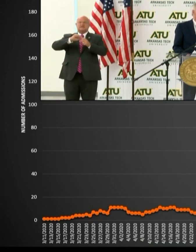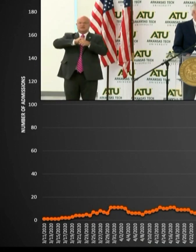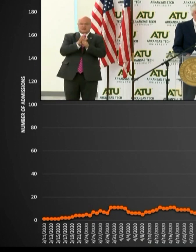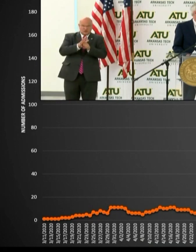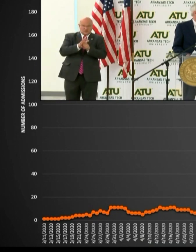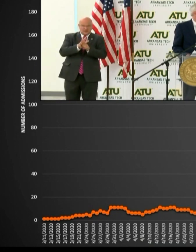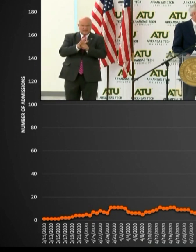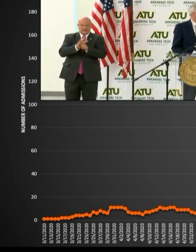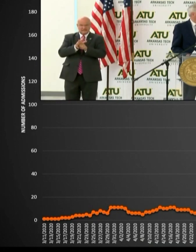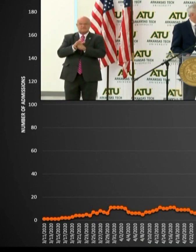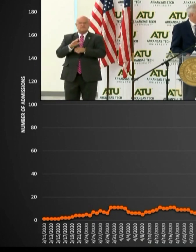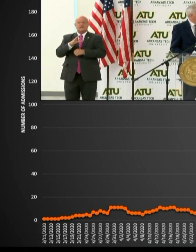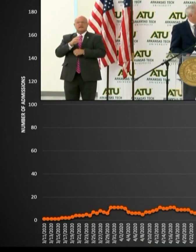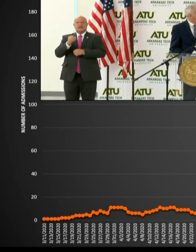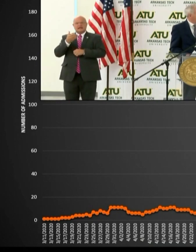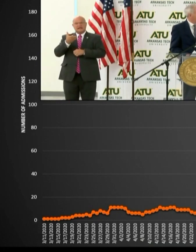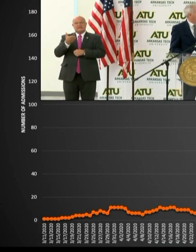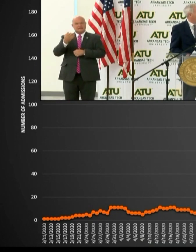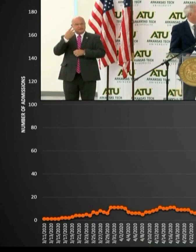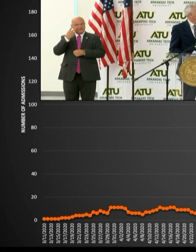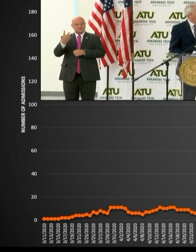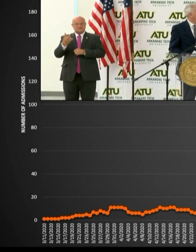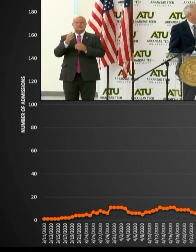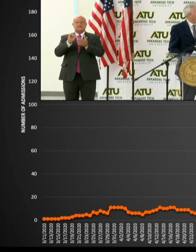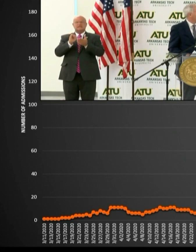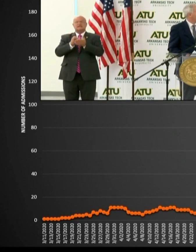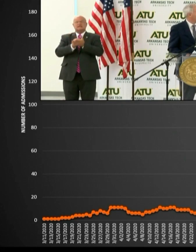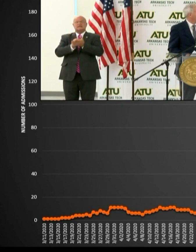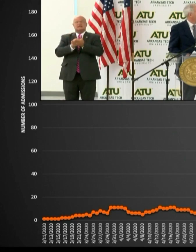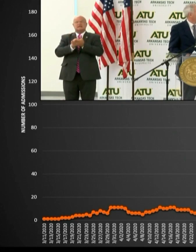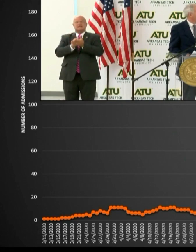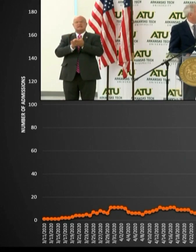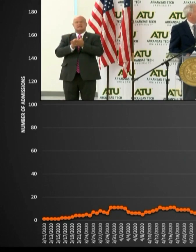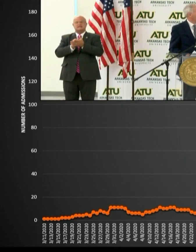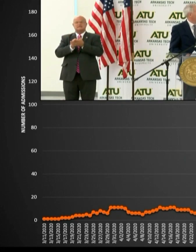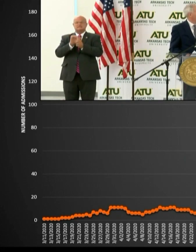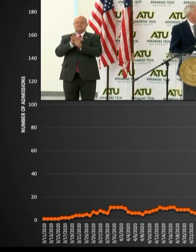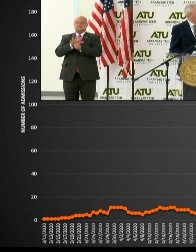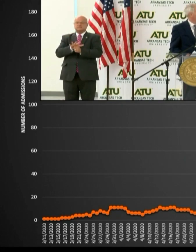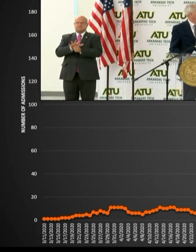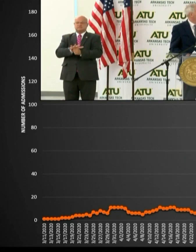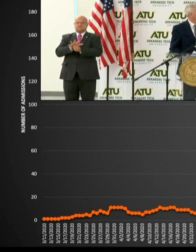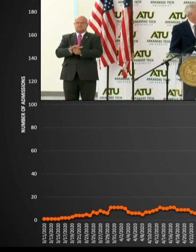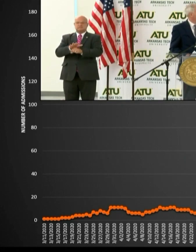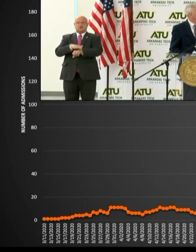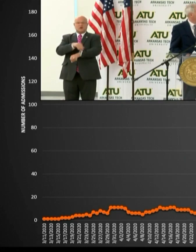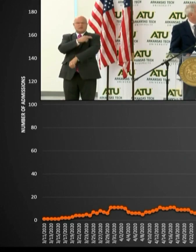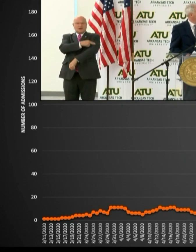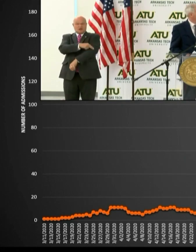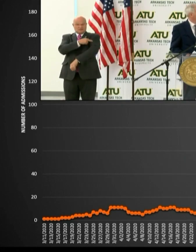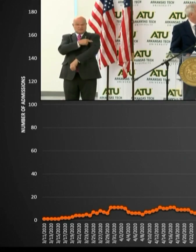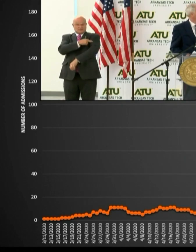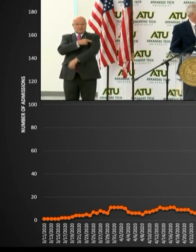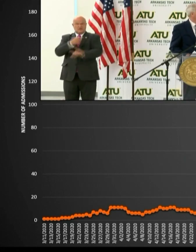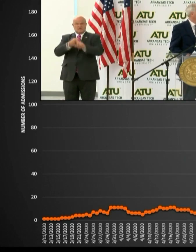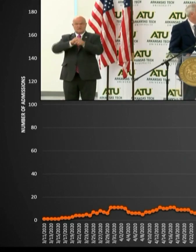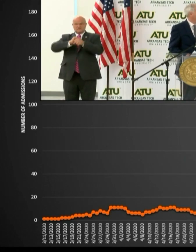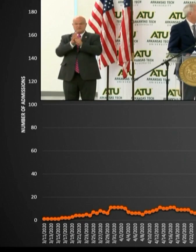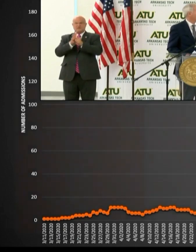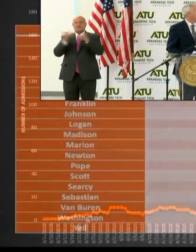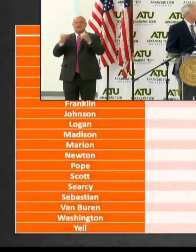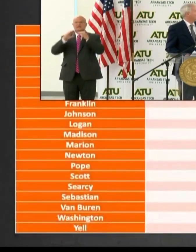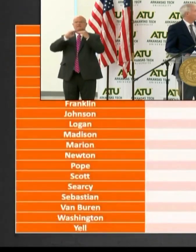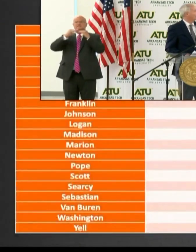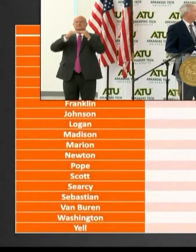care, and there you see the strain on the hospitals from the COVID patients flattening